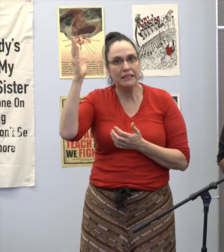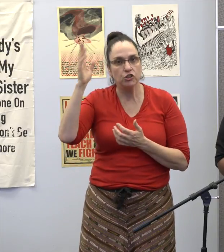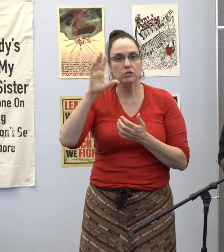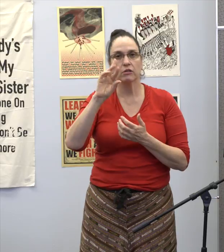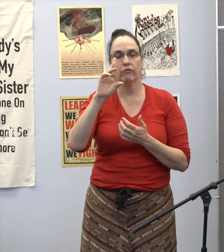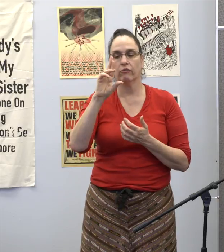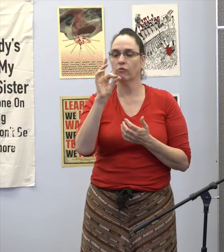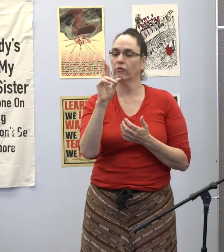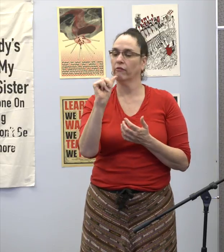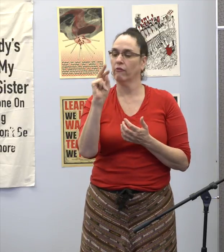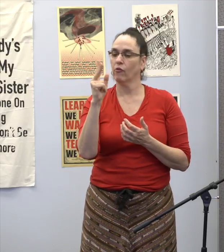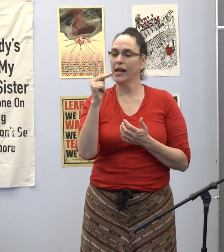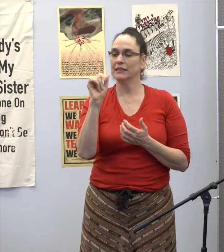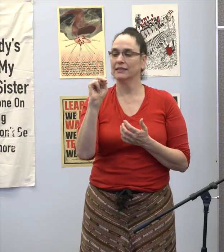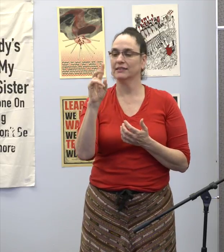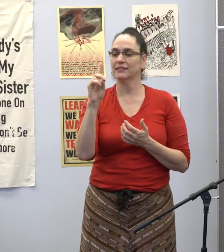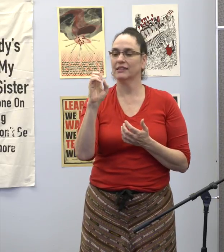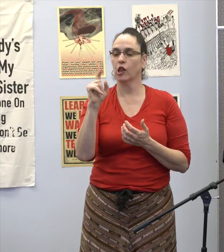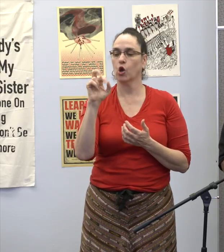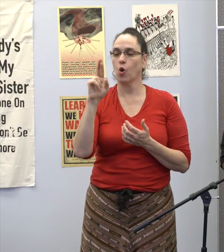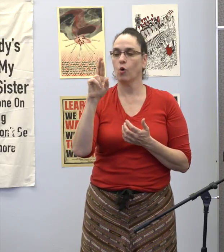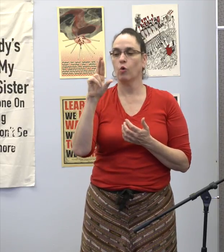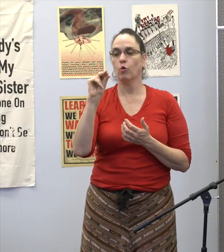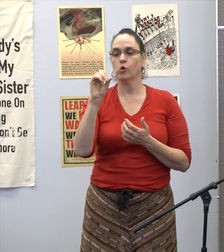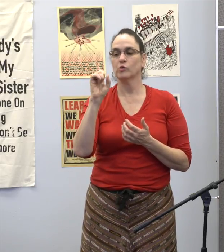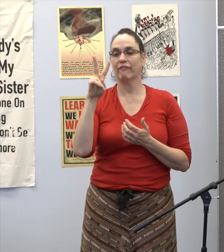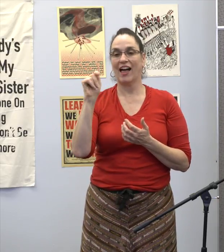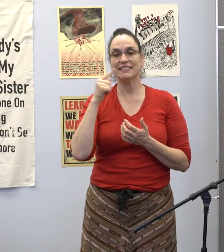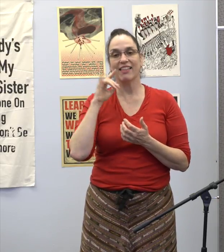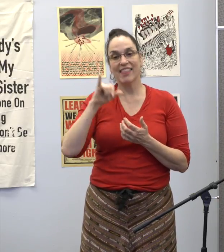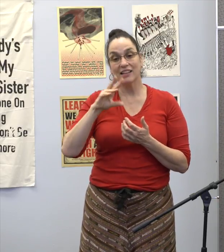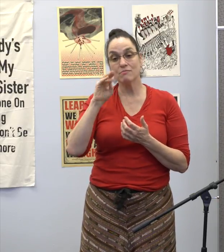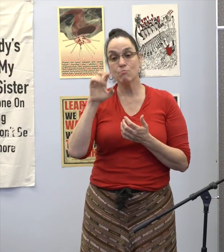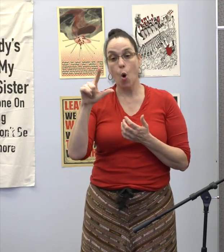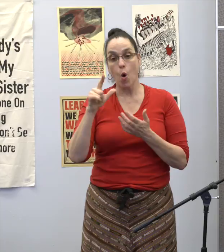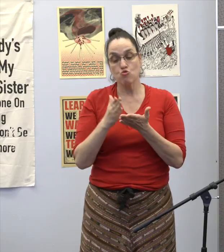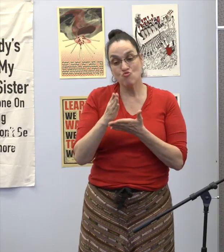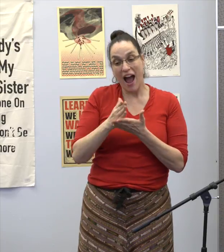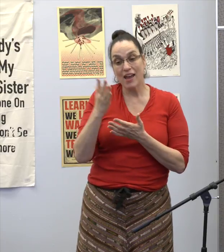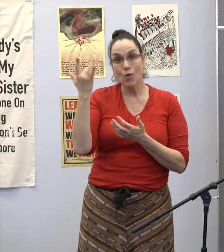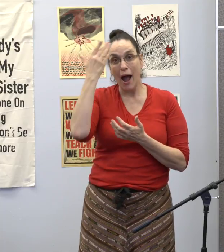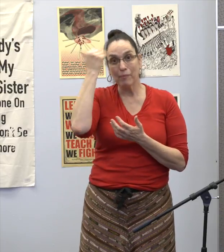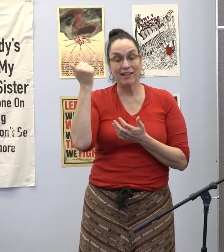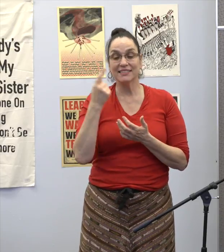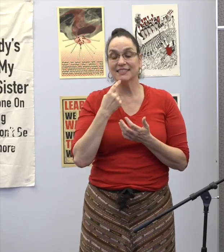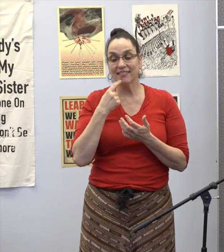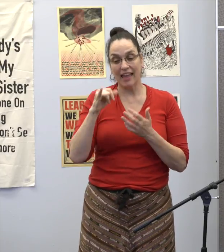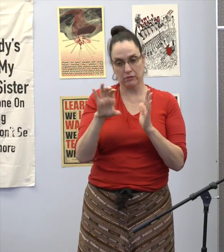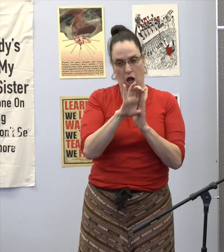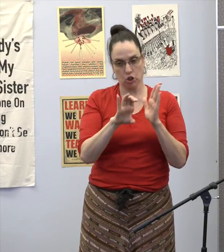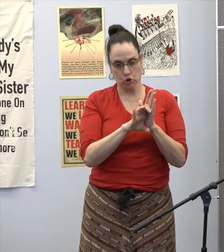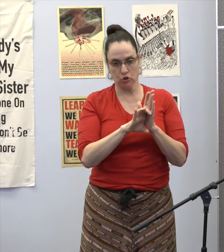Roosevelt, he said it was a moral right because he knew the Constitution says that we must provide